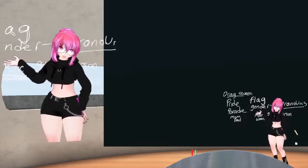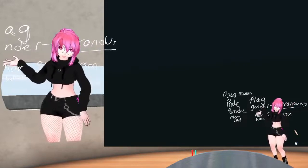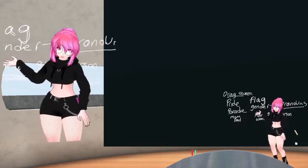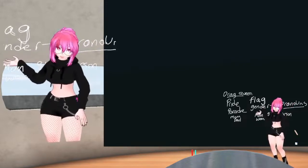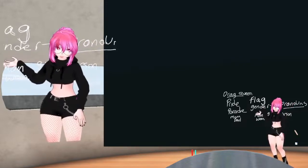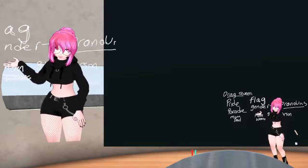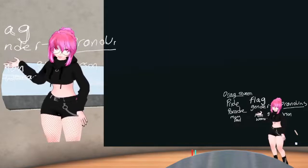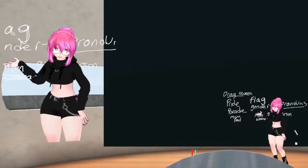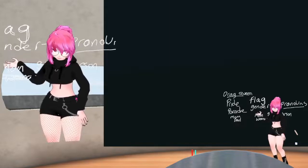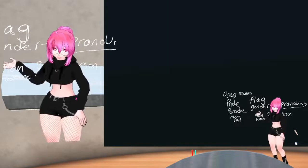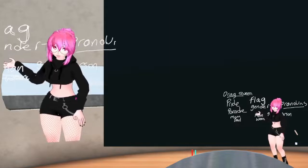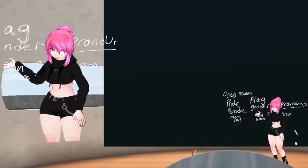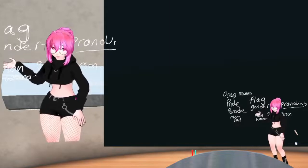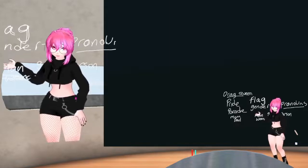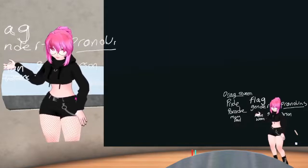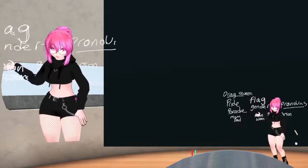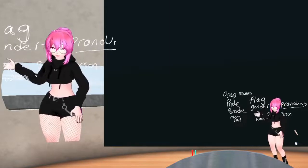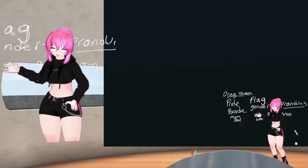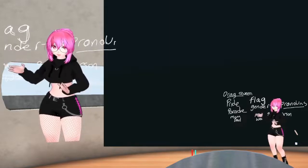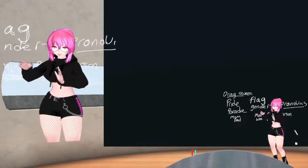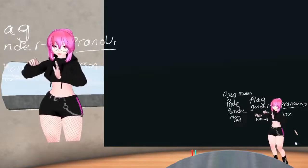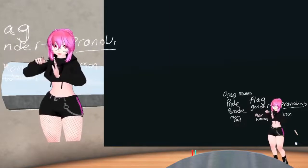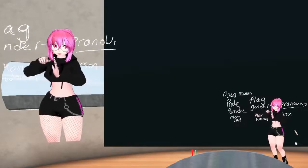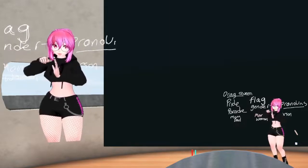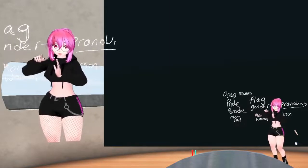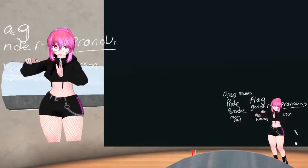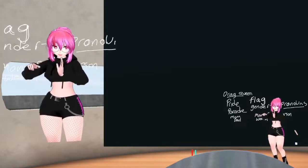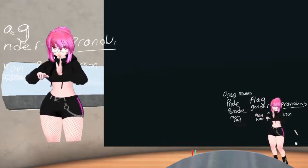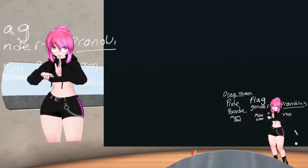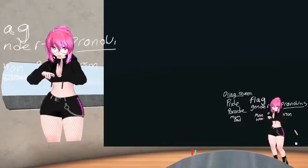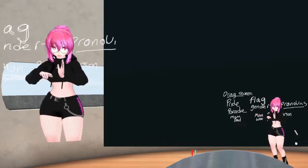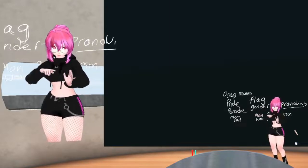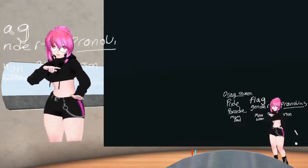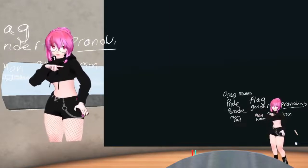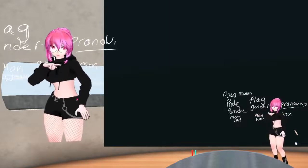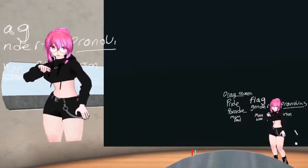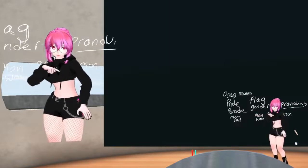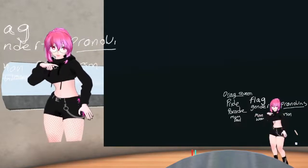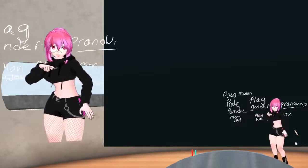to. Just one is good. Perfect. Yes. So gender,